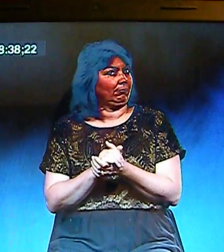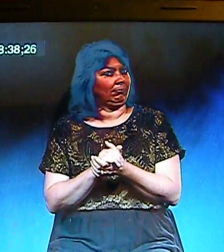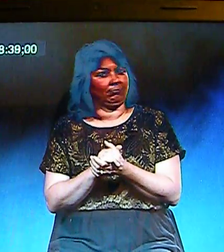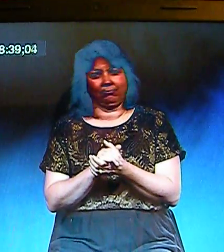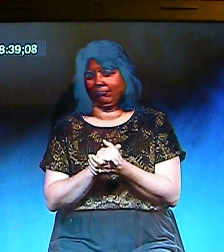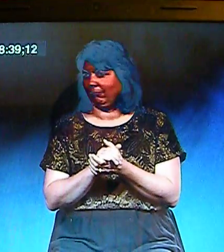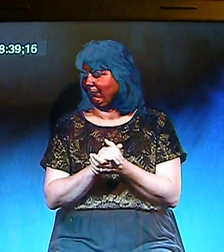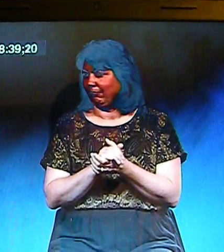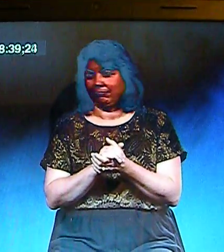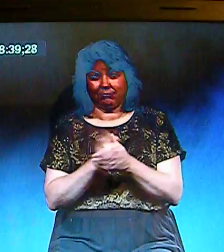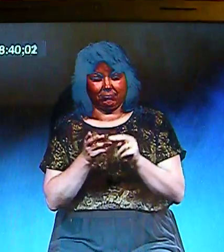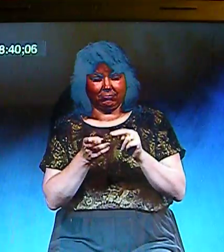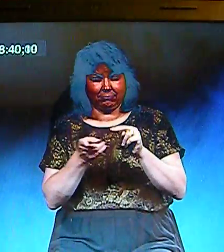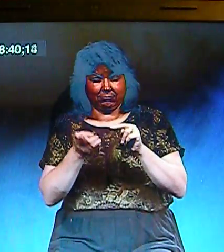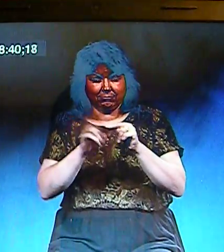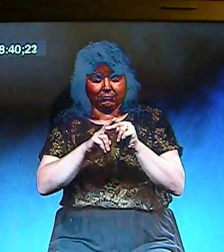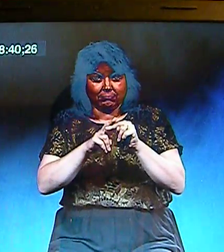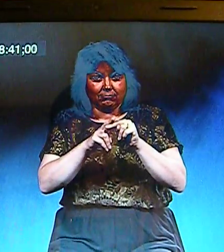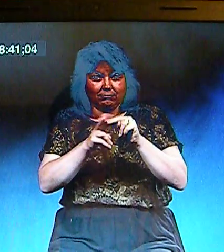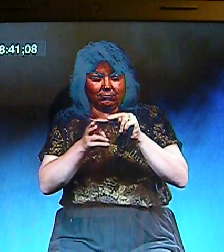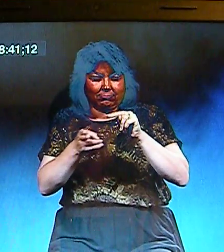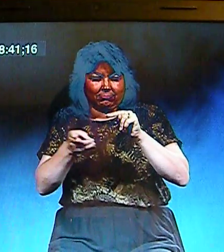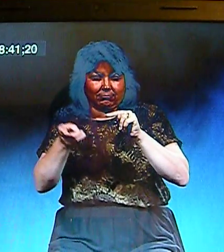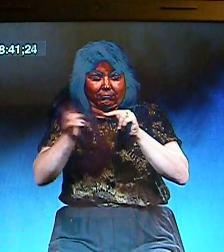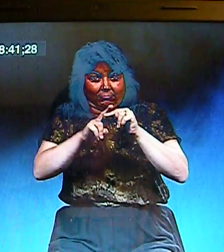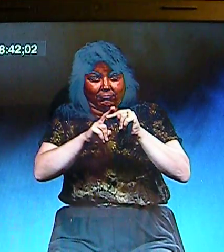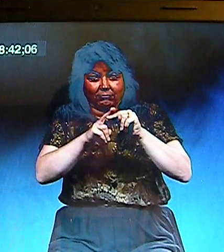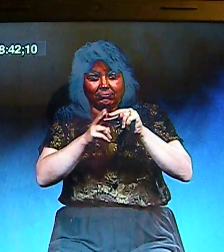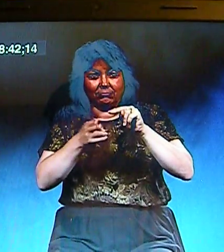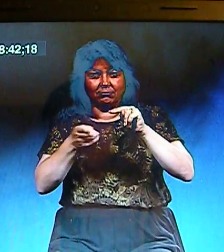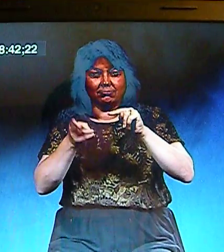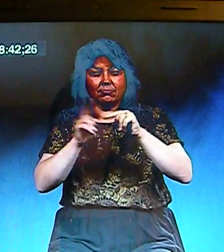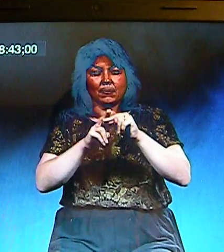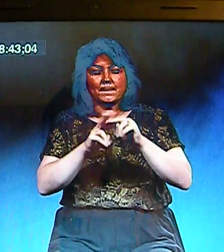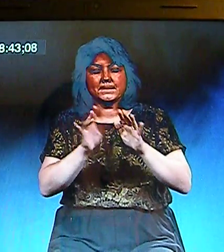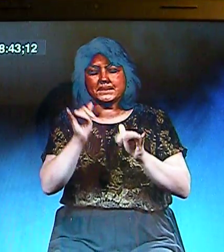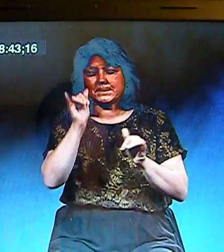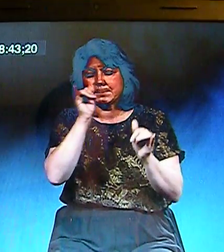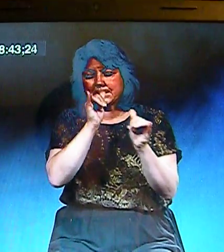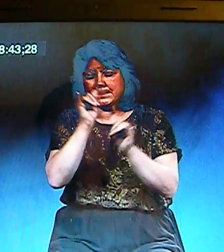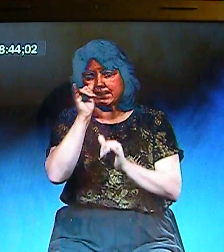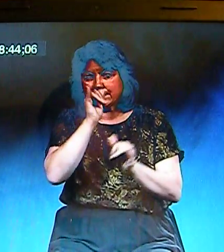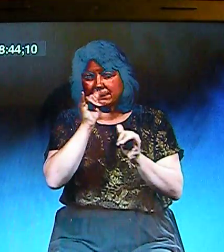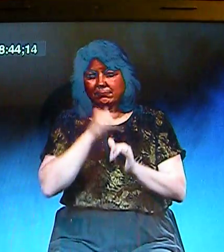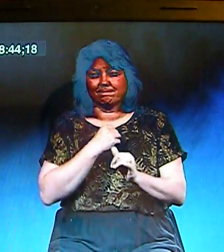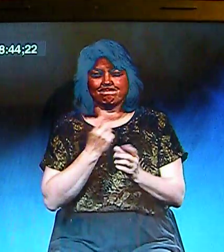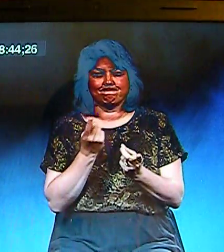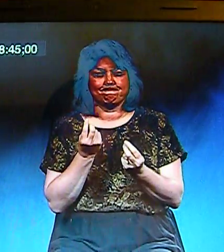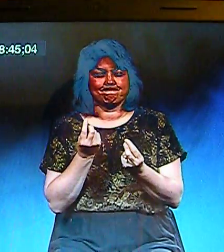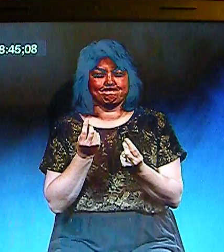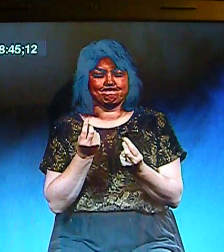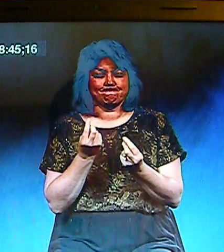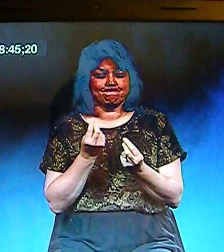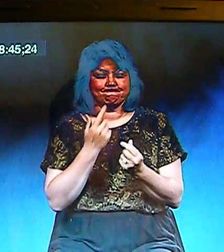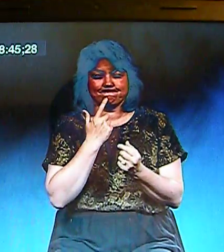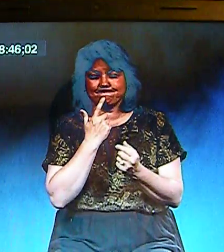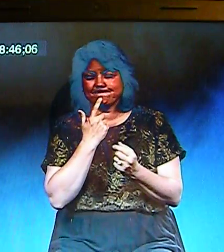dried them, and that did not work. That burning feeling just kept